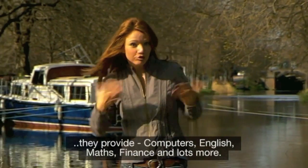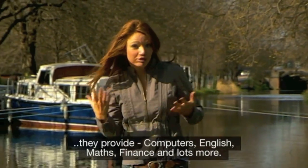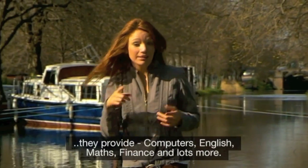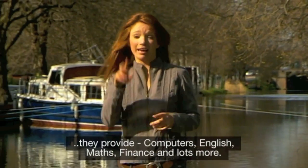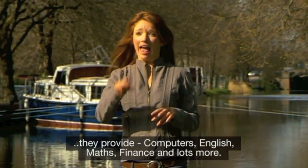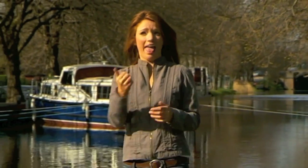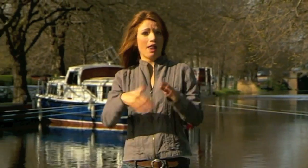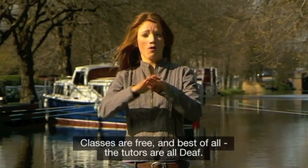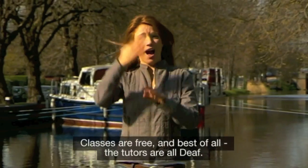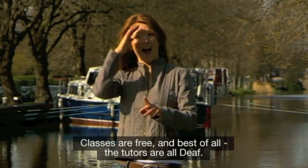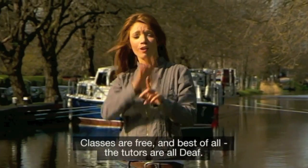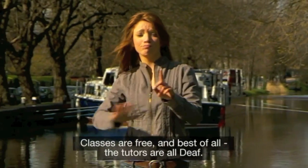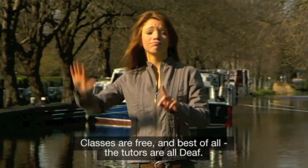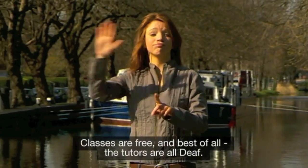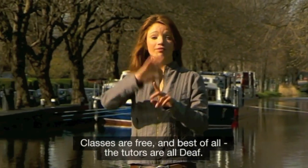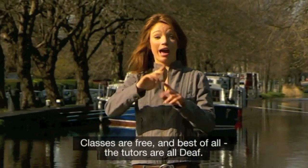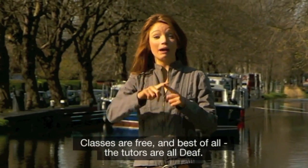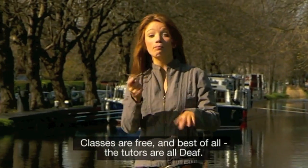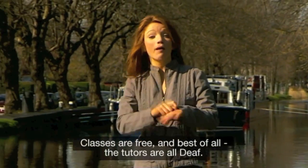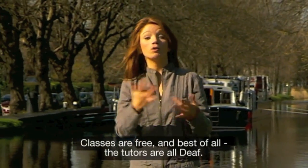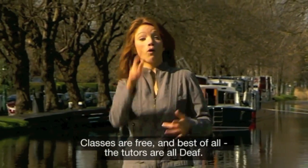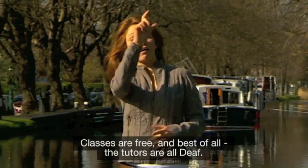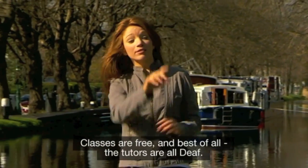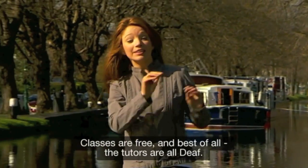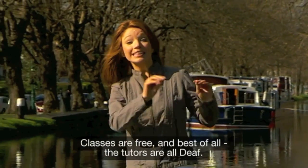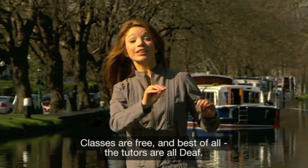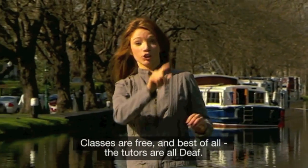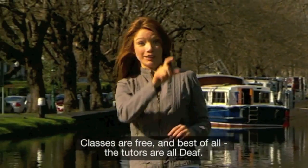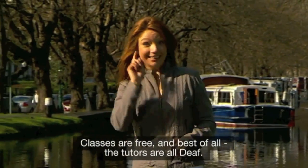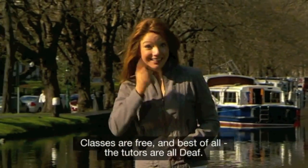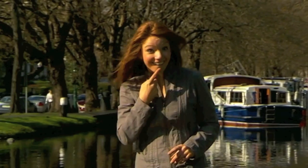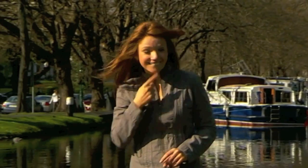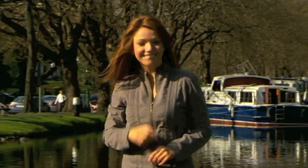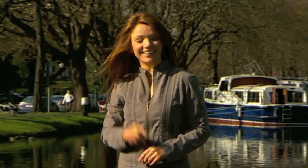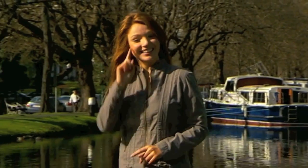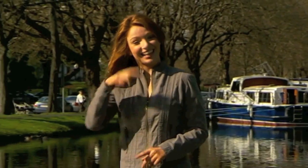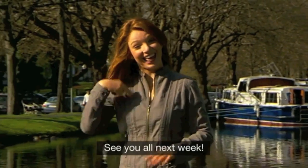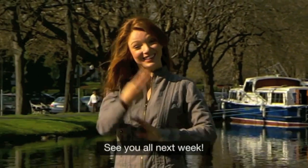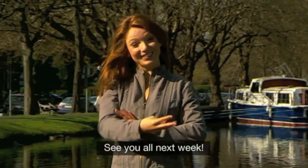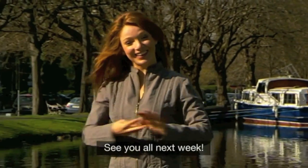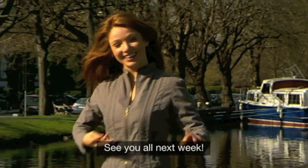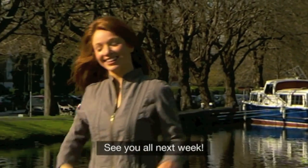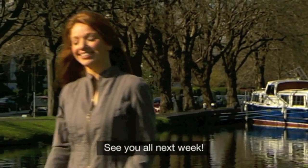more. And the best of all, the tutors are all deaf. See you all next week.